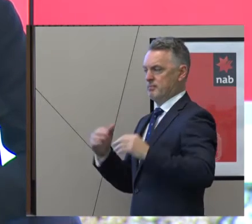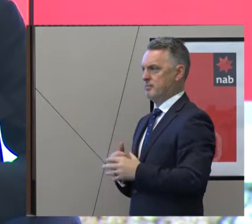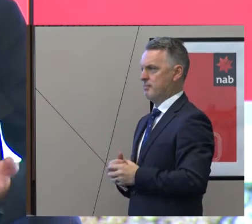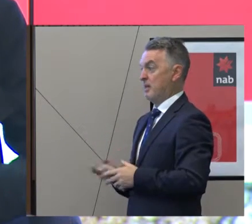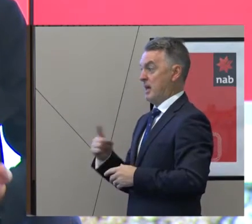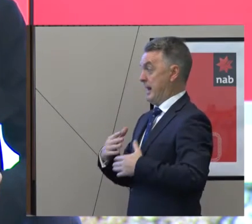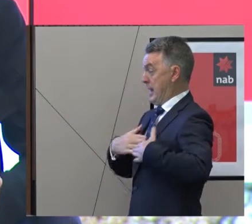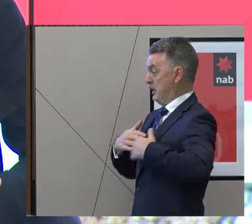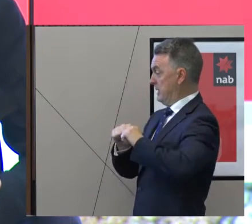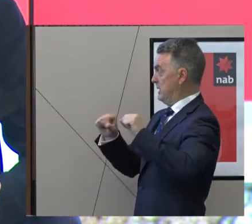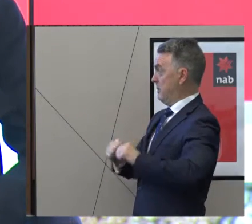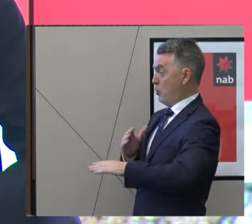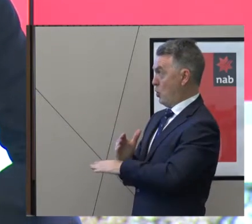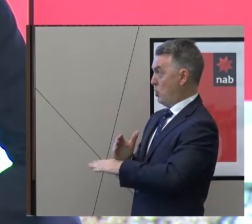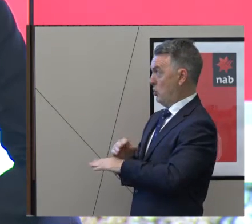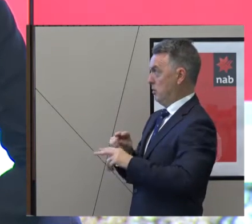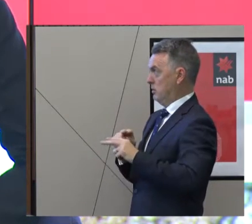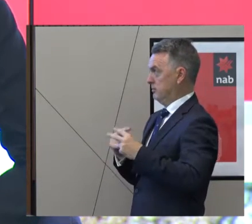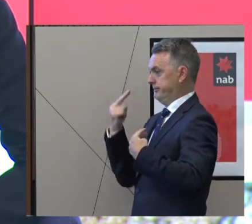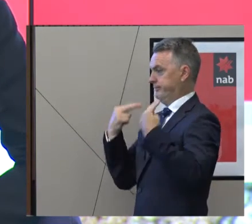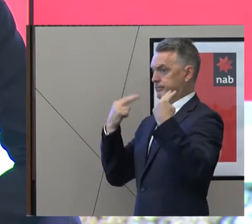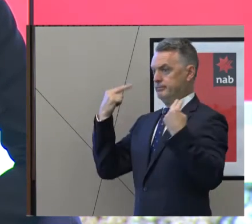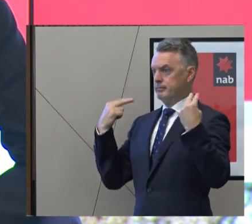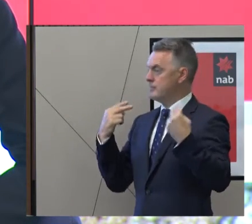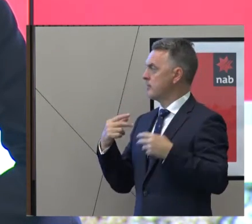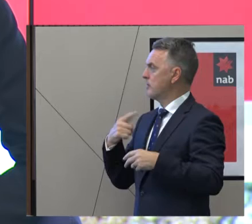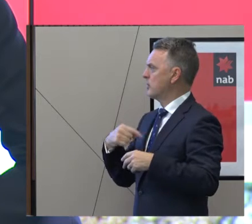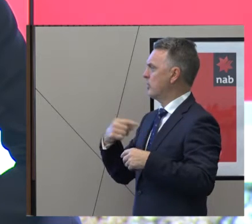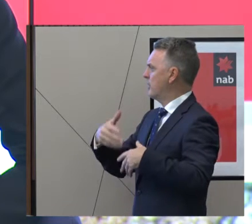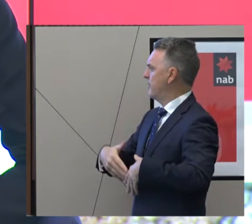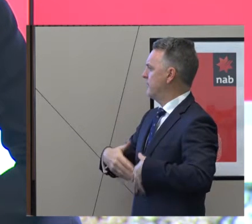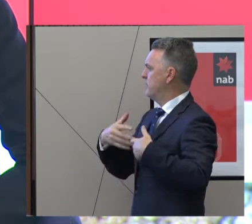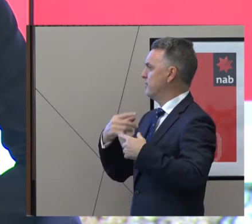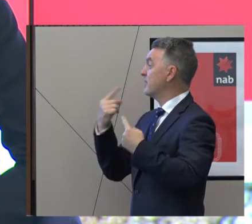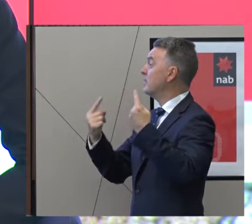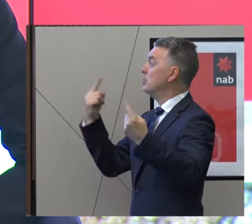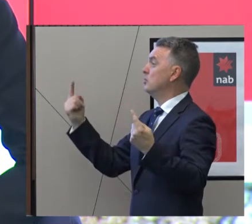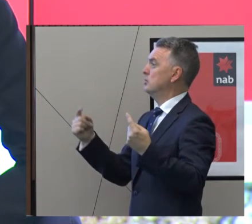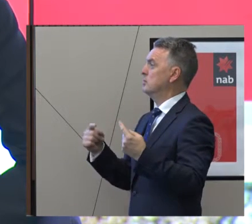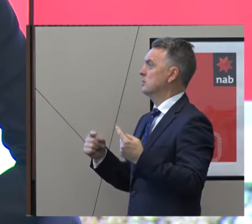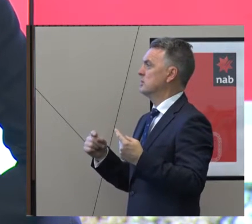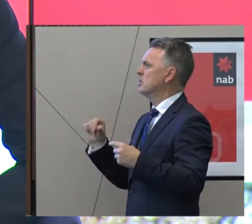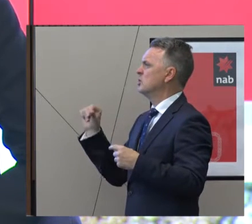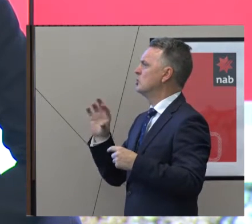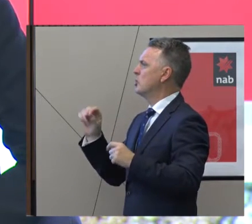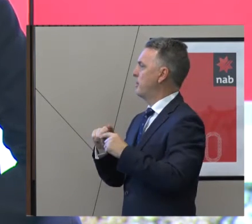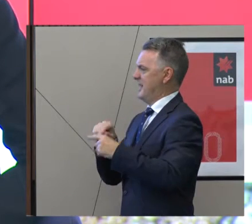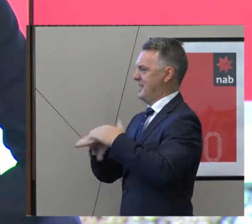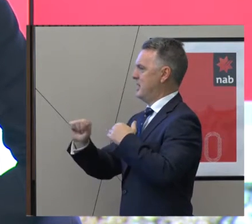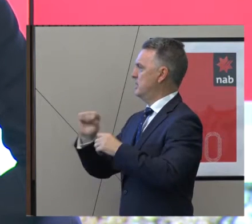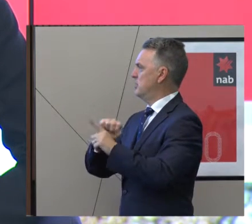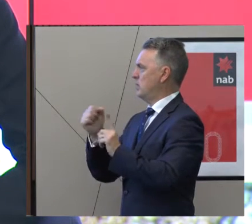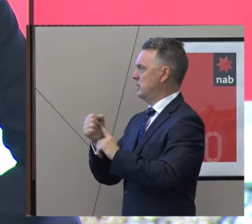our systemic work as well, because I just think individuals shouldn't be placed in that